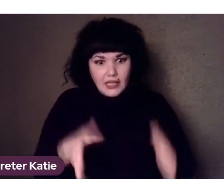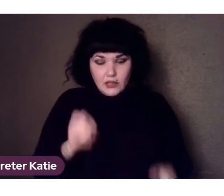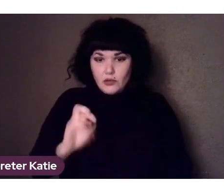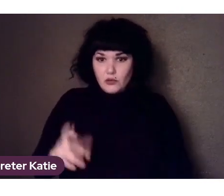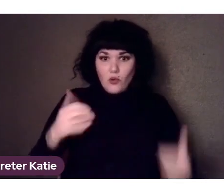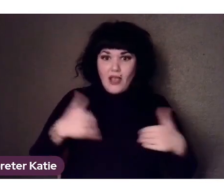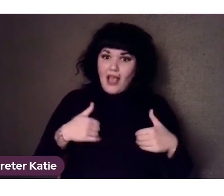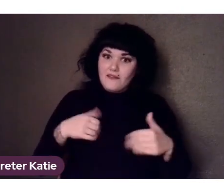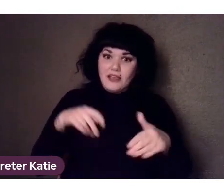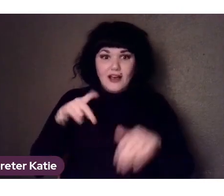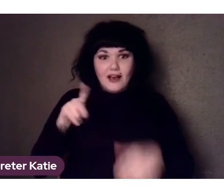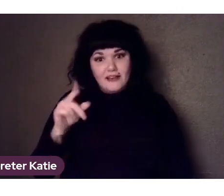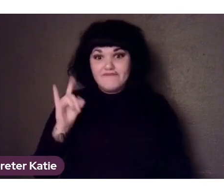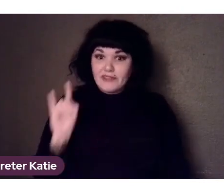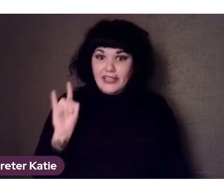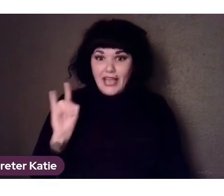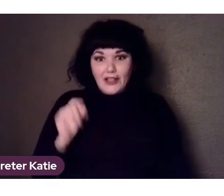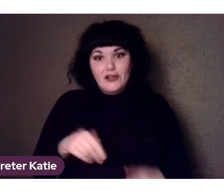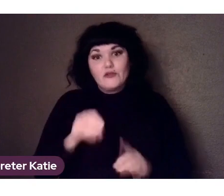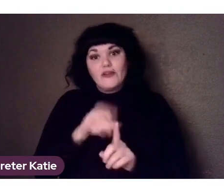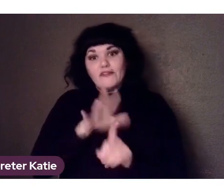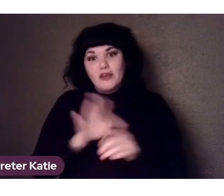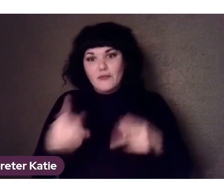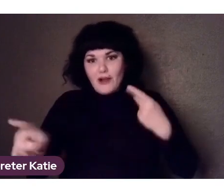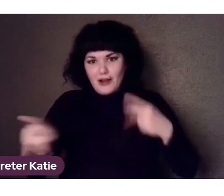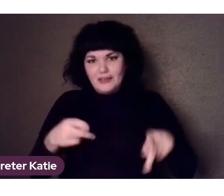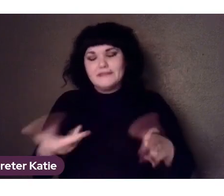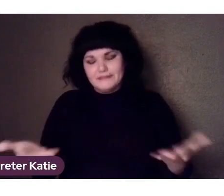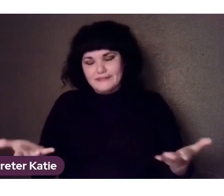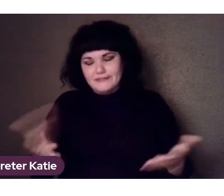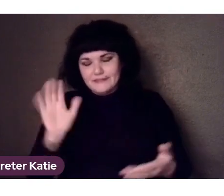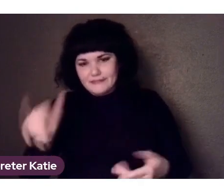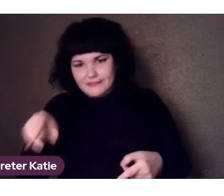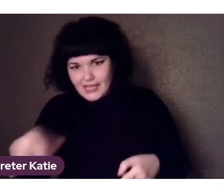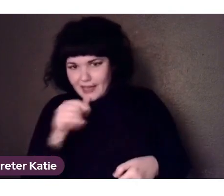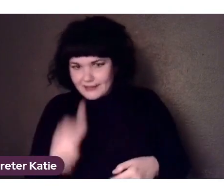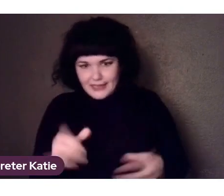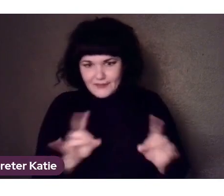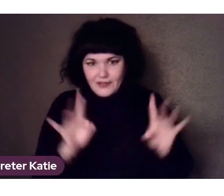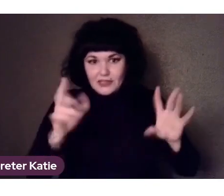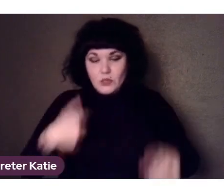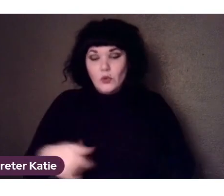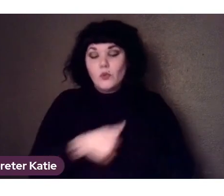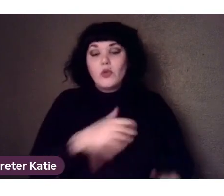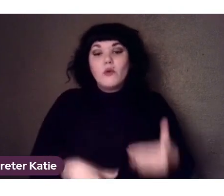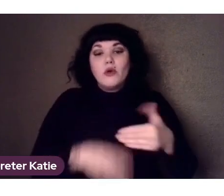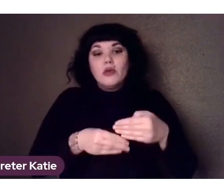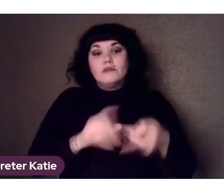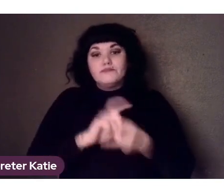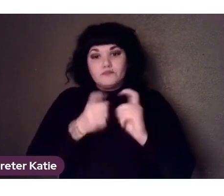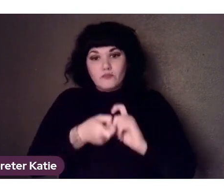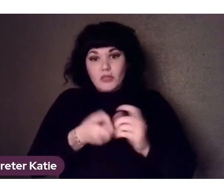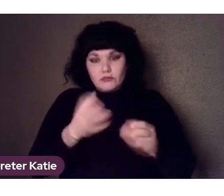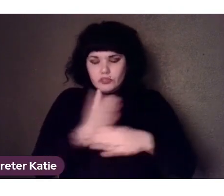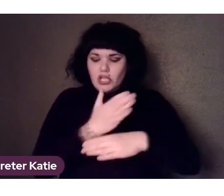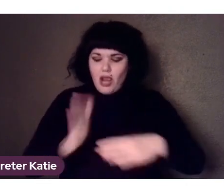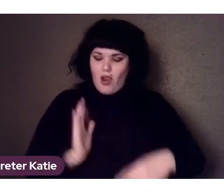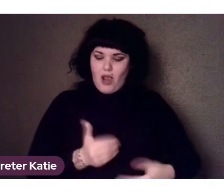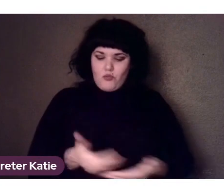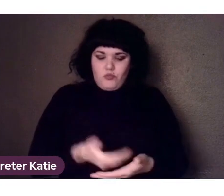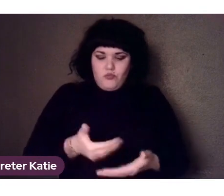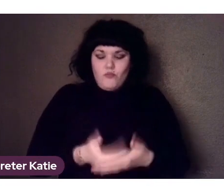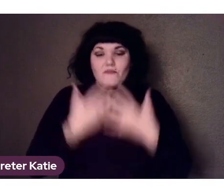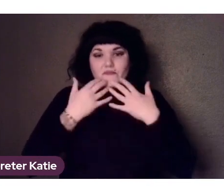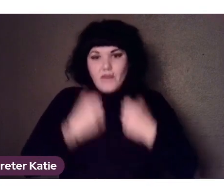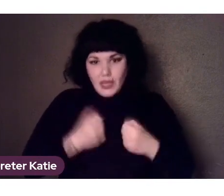here. We'll be revealing our new mission statement, vision, and updated values. And if you've been listening over the past